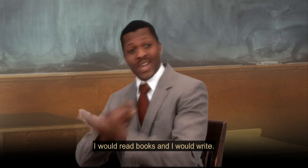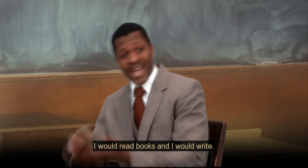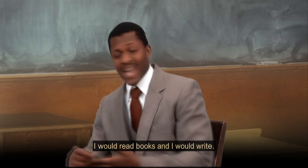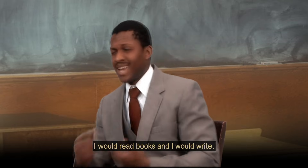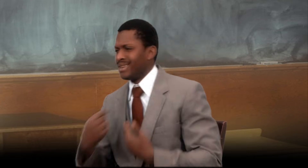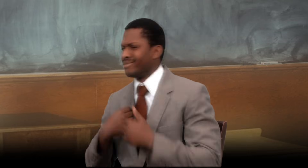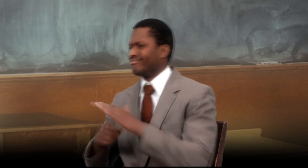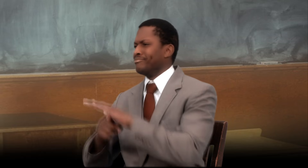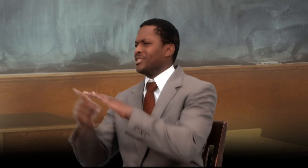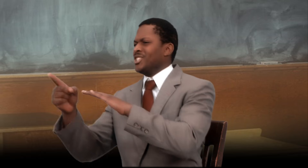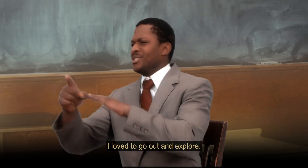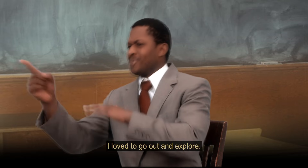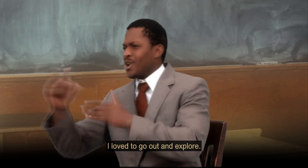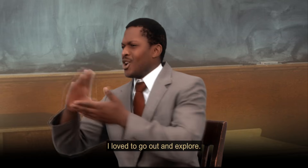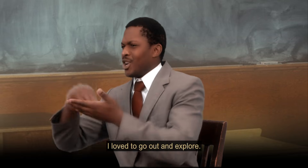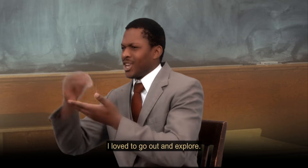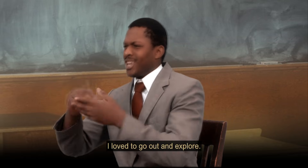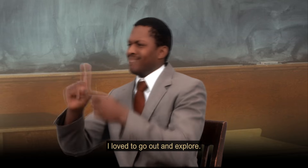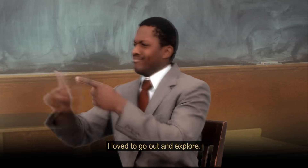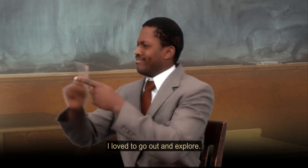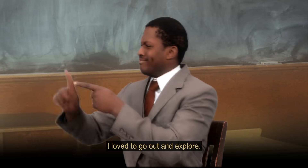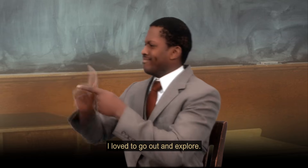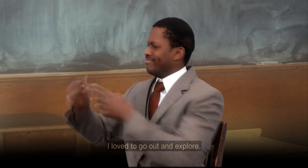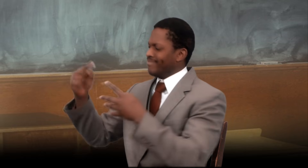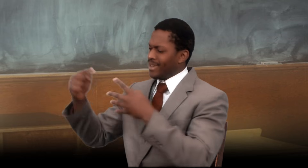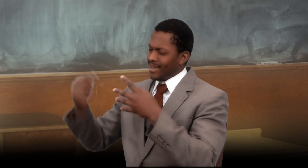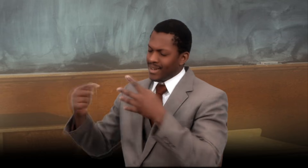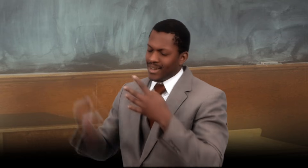I write. I love to go out and explore.